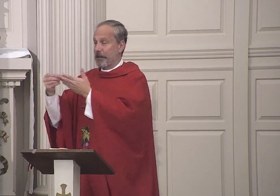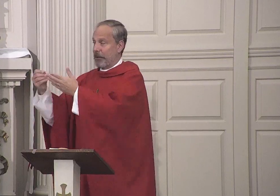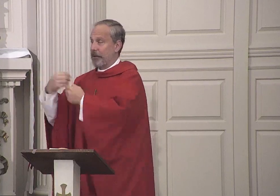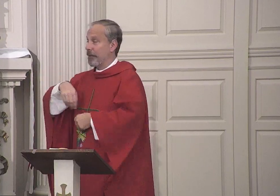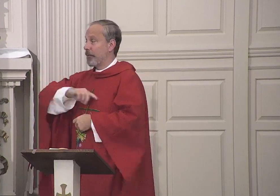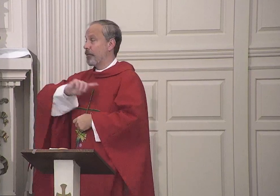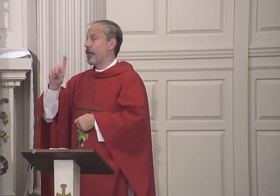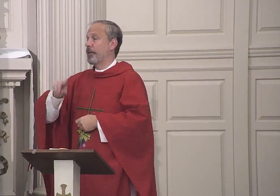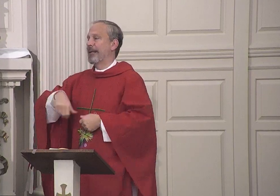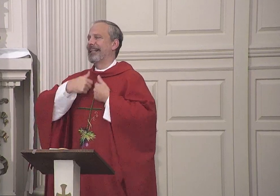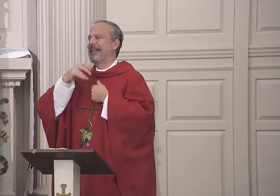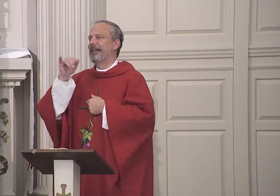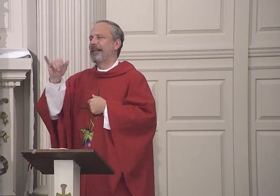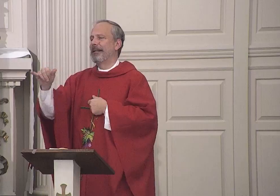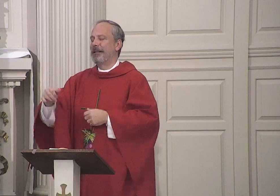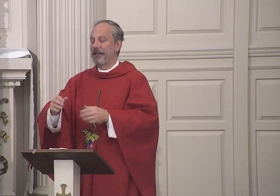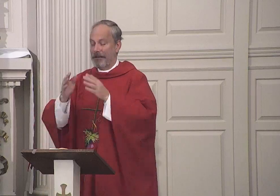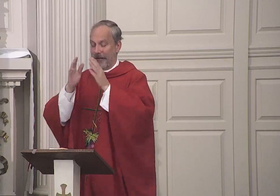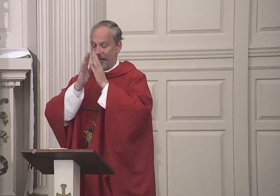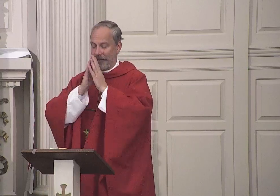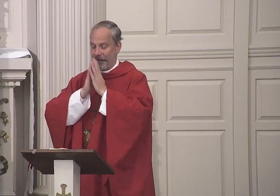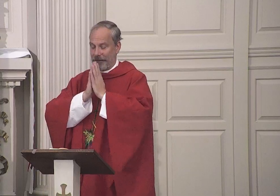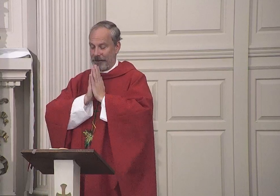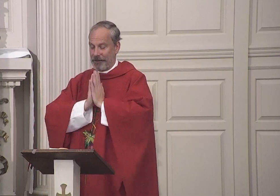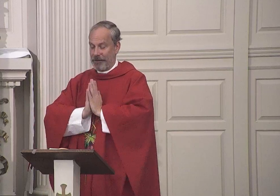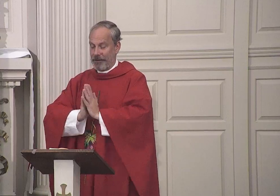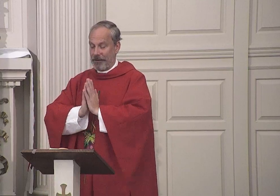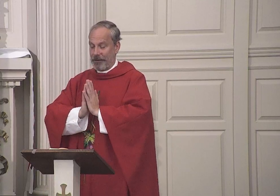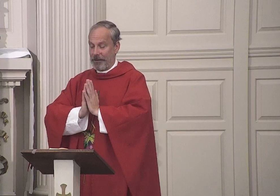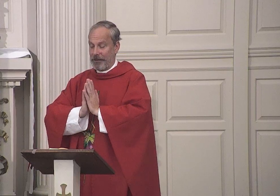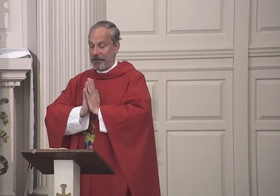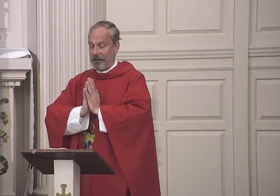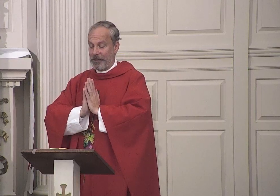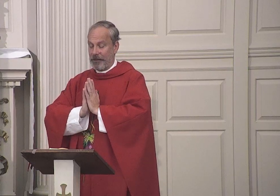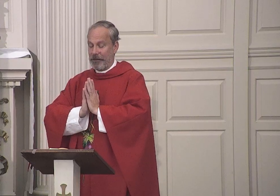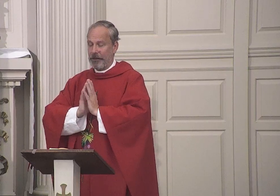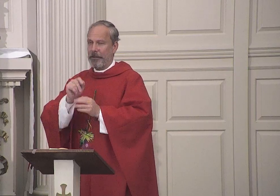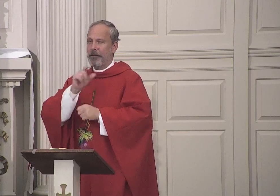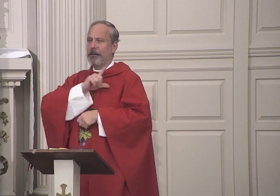have mercy on us, forgive us our sins, and bring us to everlasting life.